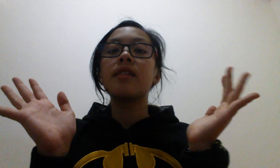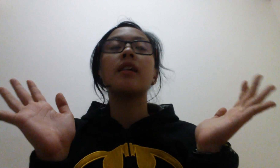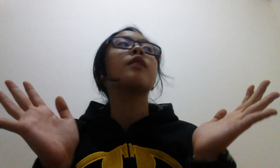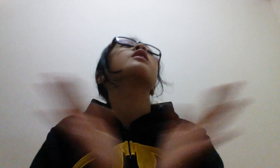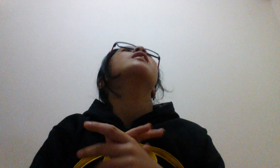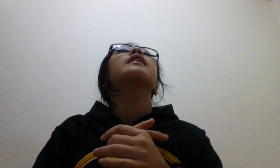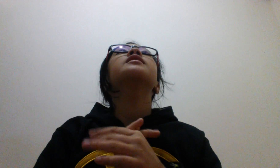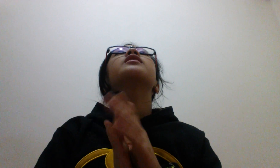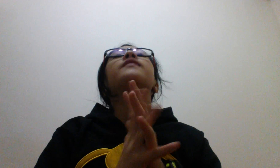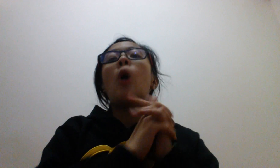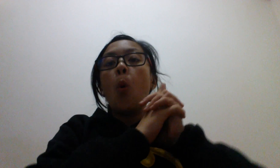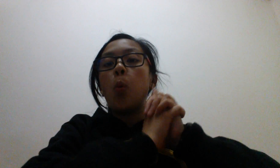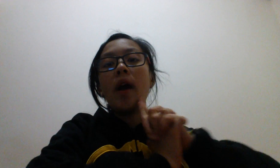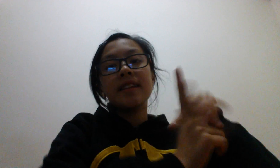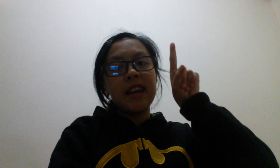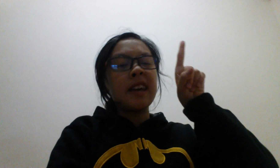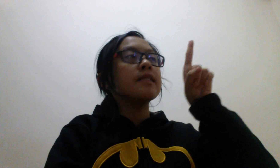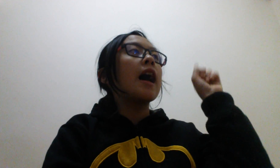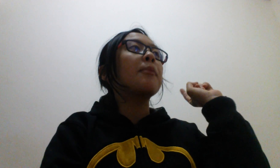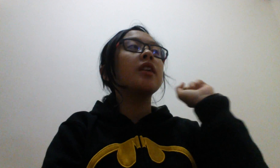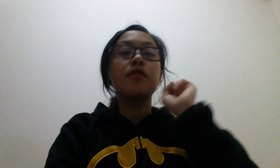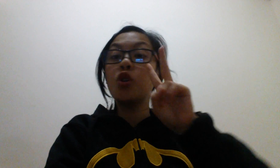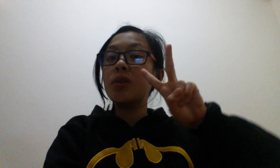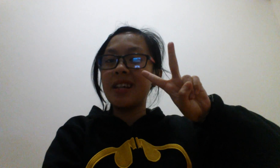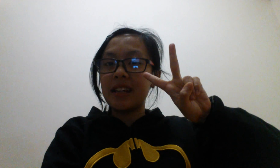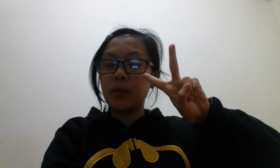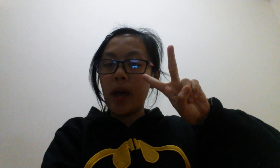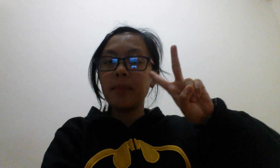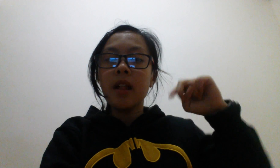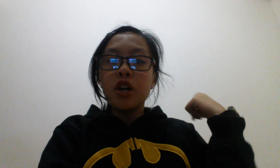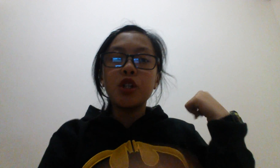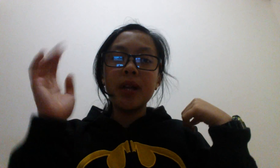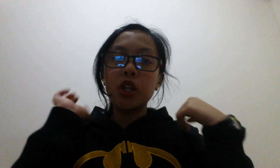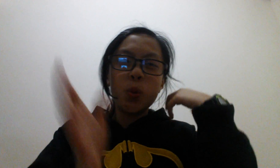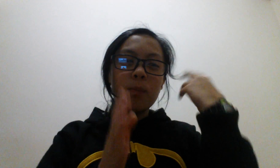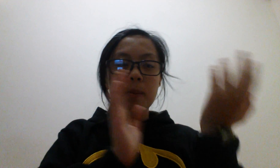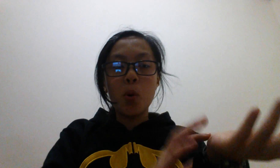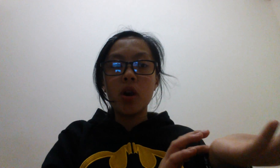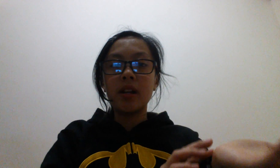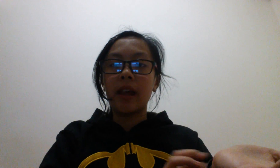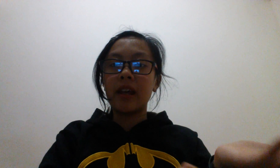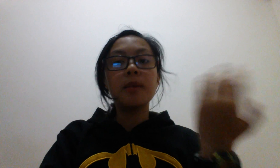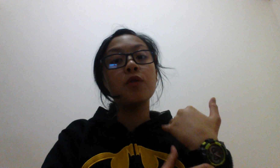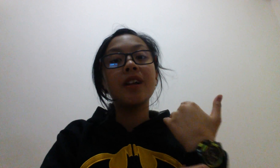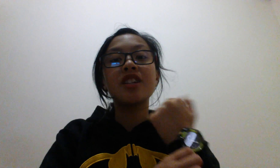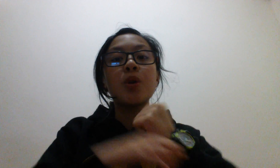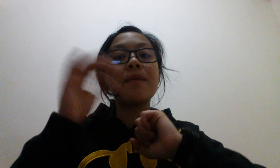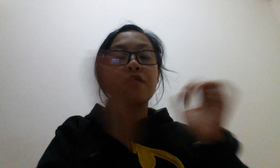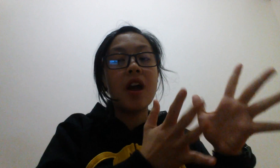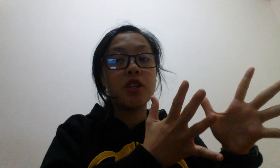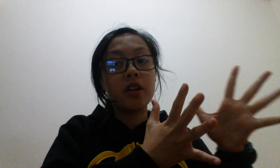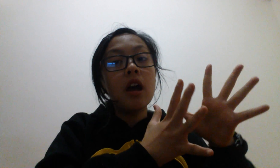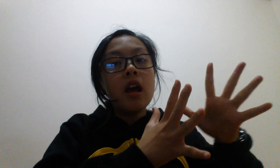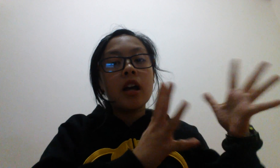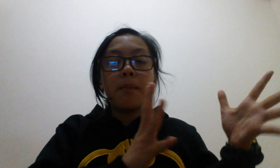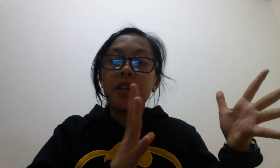thingy. Instead of giving one ticket, I'm going to give two tickets away so that you won't be bored like in the movie. At you have a friend to accompany